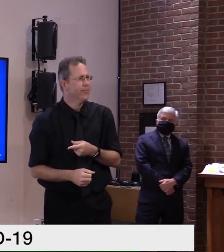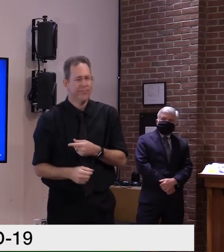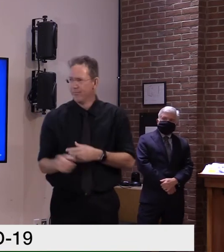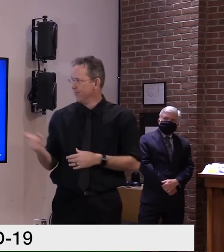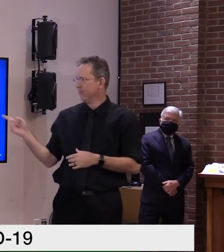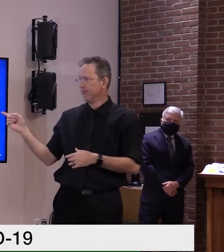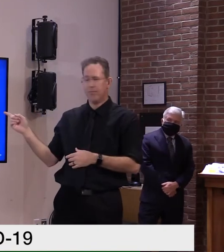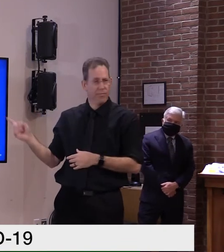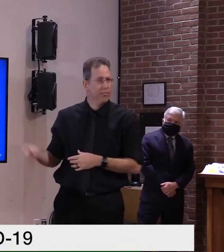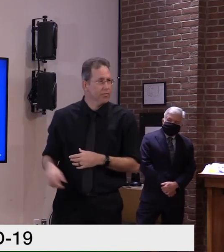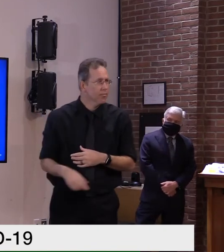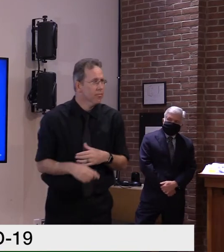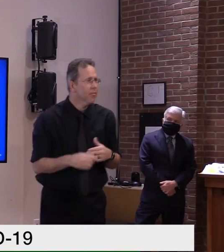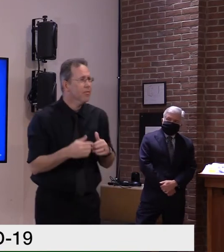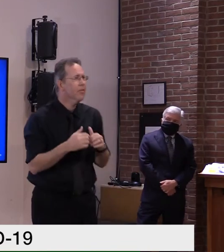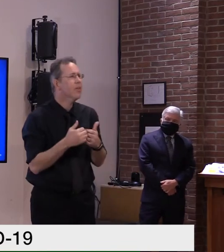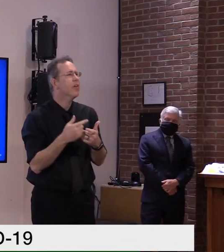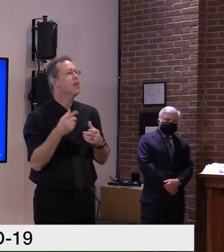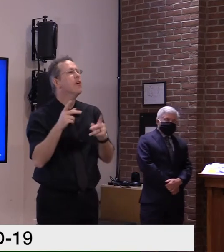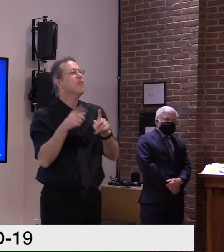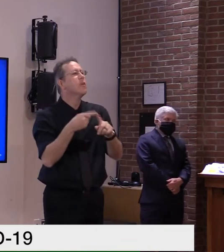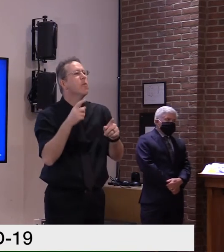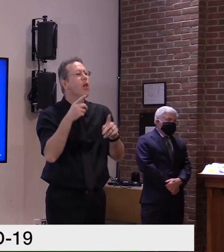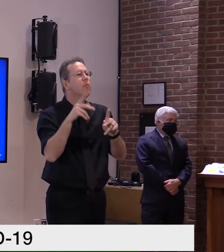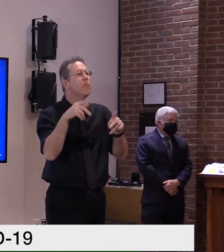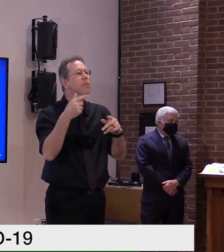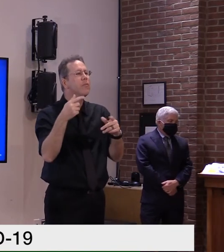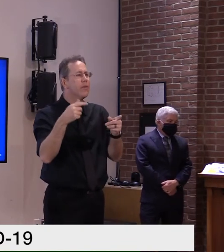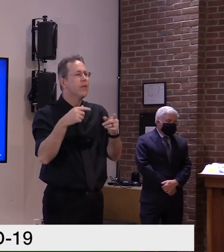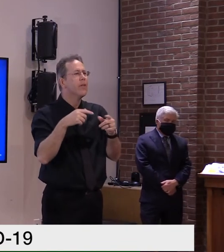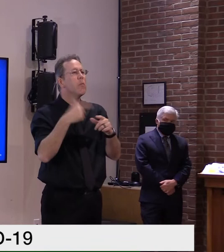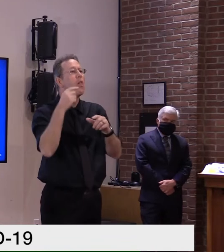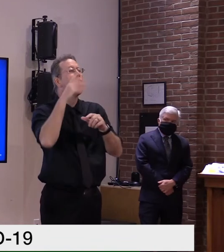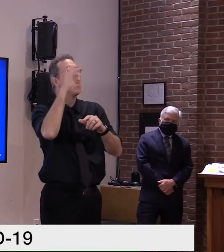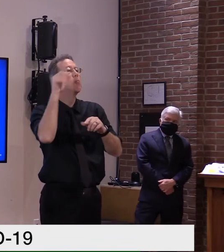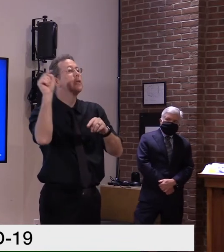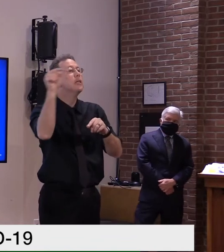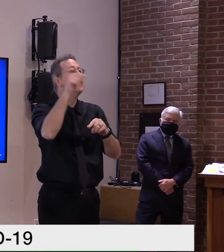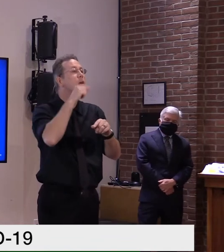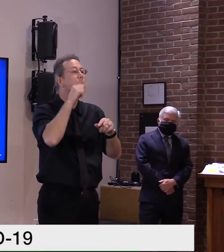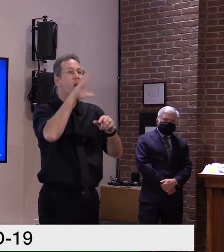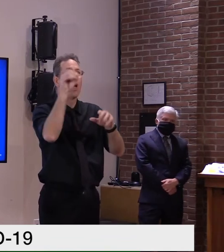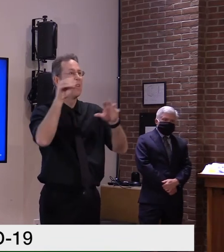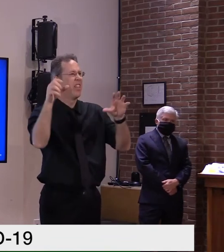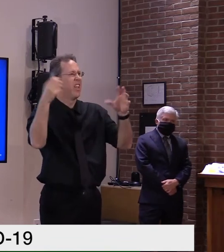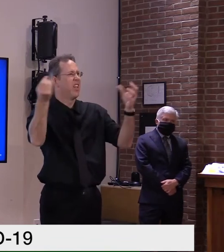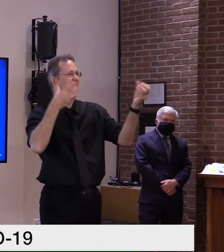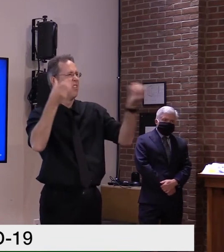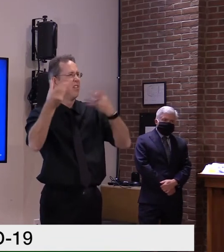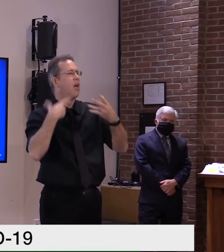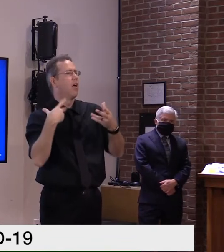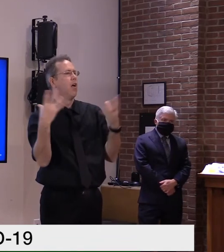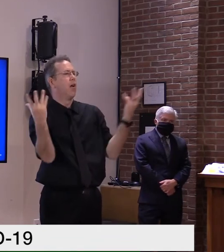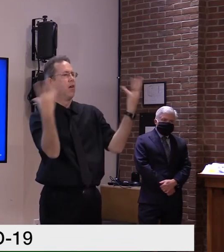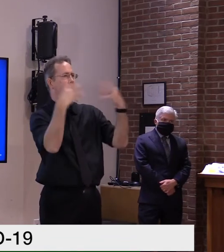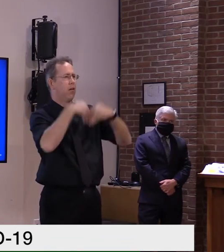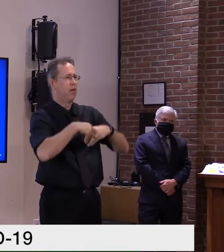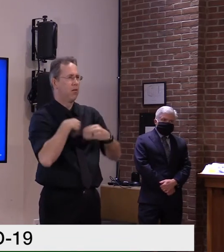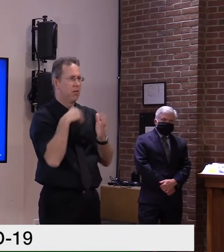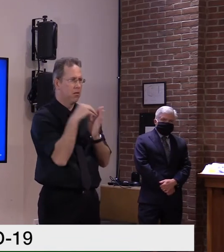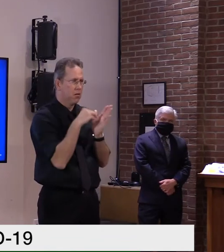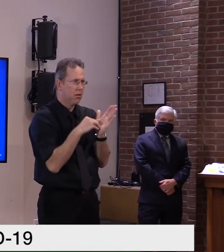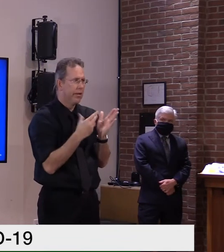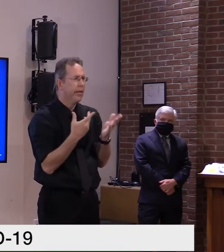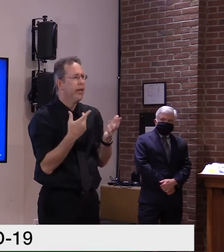It's available through Google and others. We happen to have a contract with an outfit called SafeGraph, which